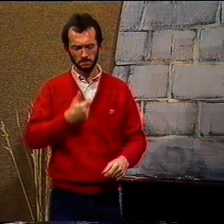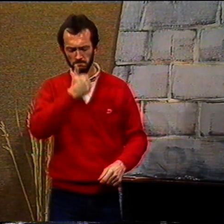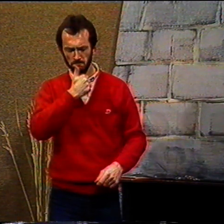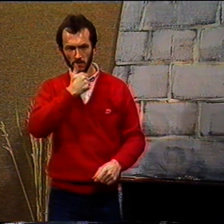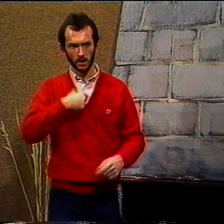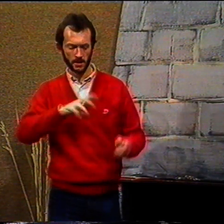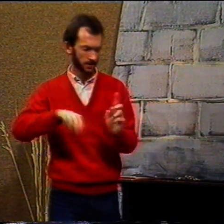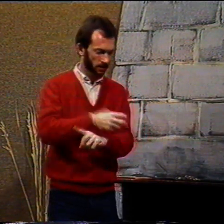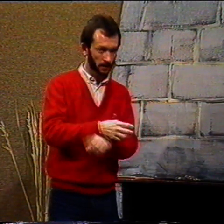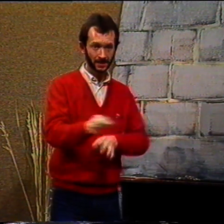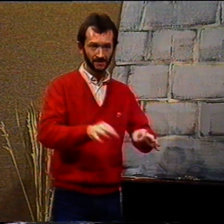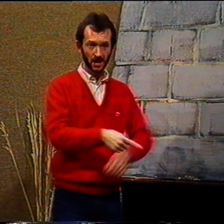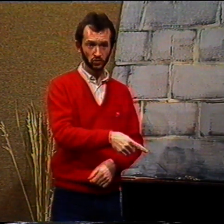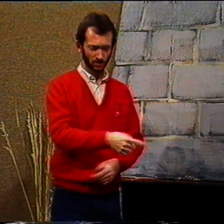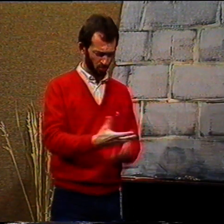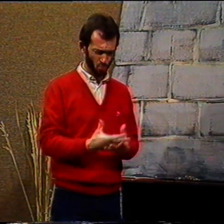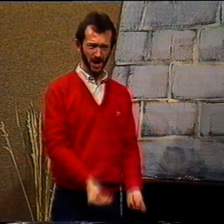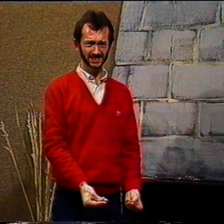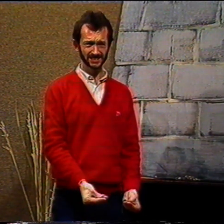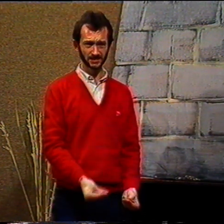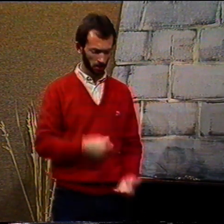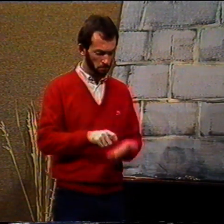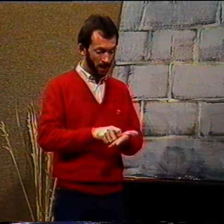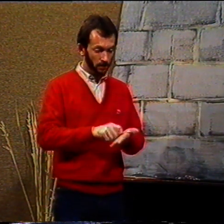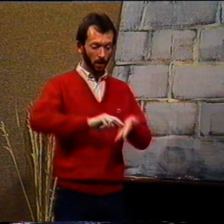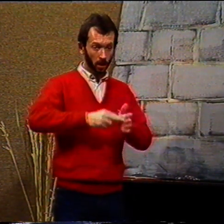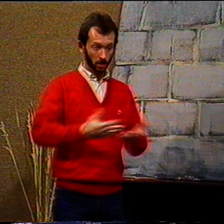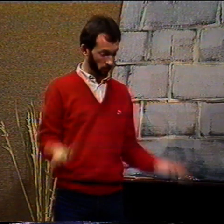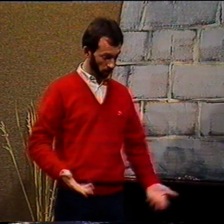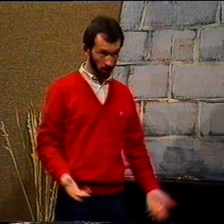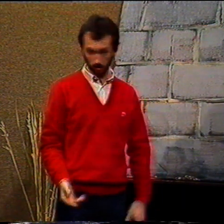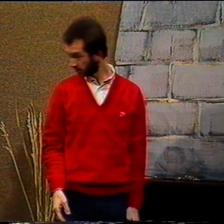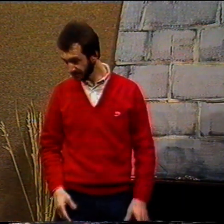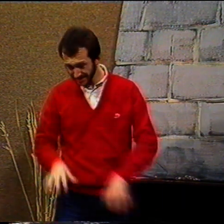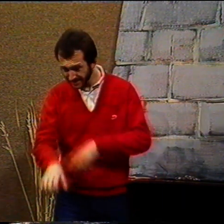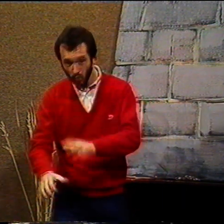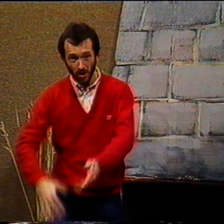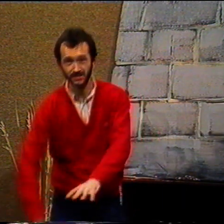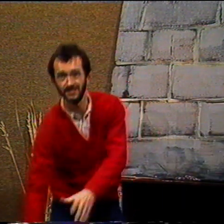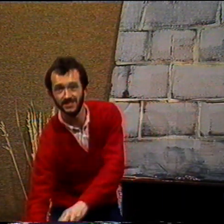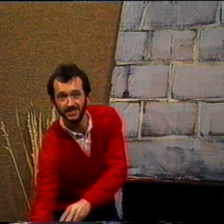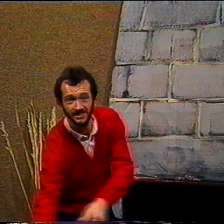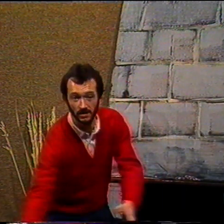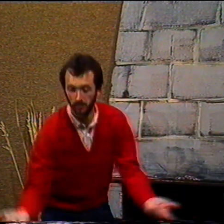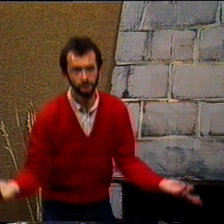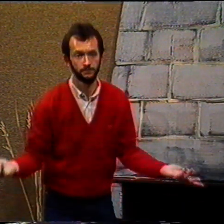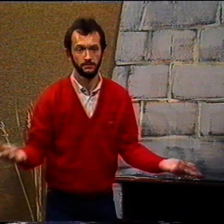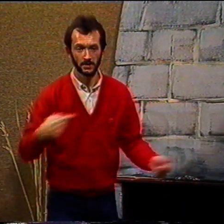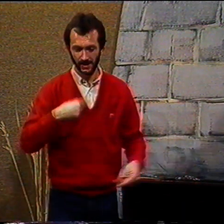on. Anyway, I was patient and determined, and I wanted to navigate. Pencil and compass were under the water somewhere. I